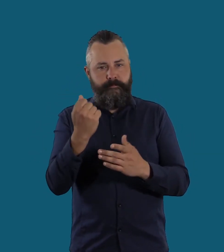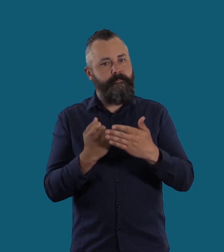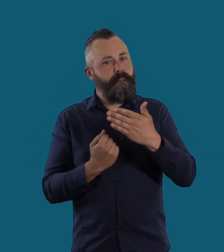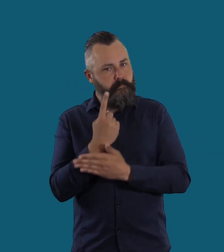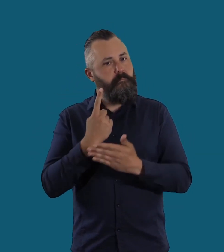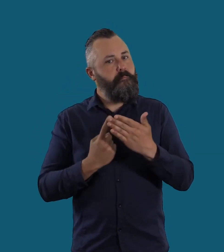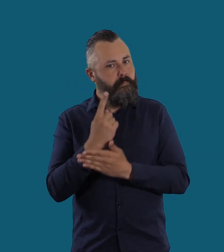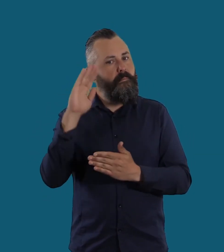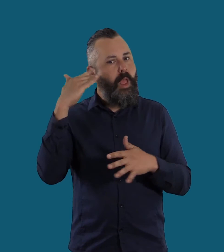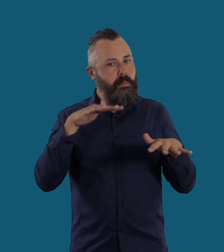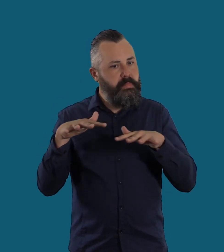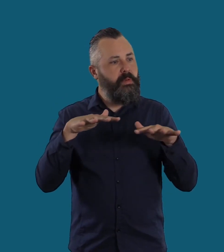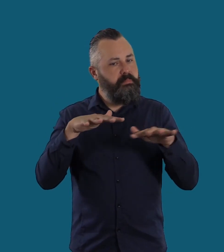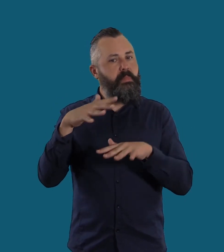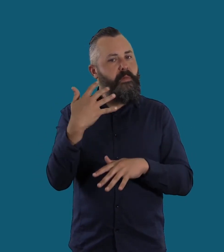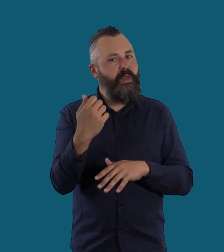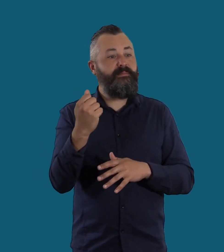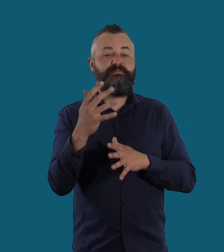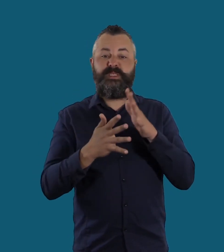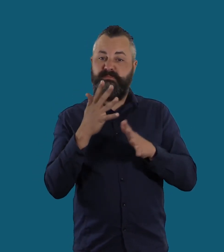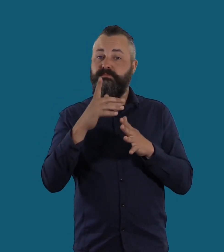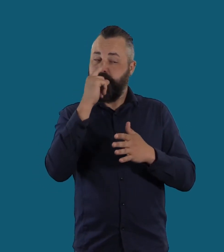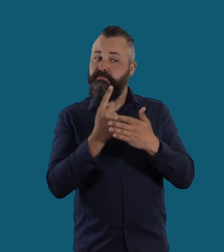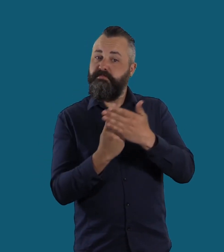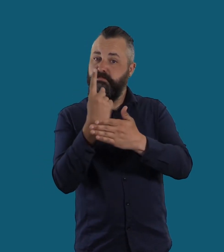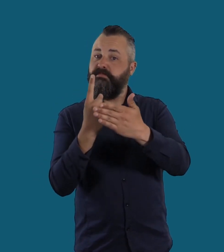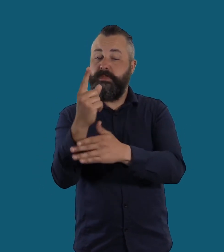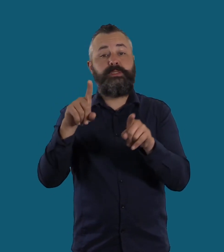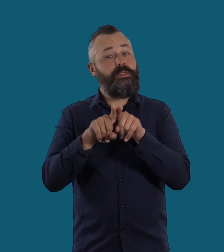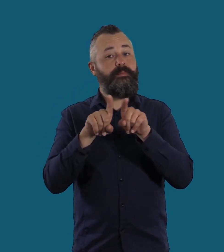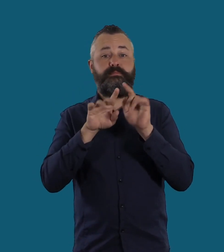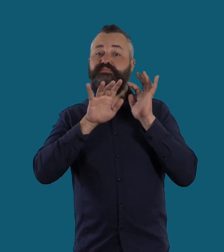While the past can be used as an indicator of what may happen in the future,